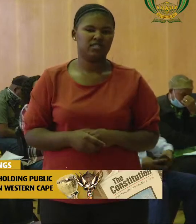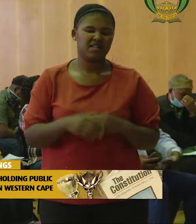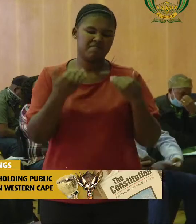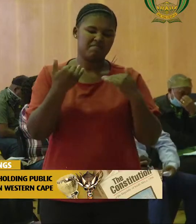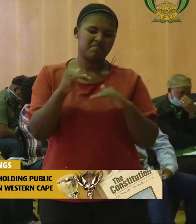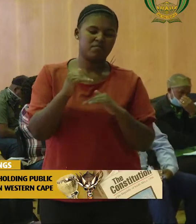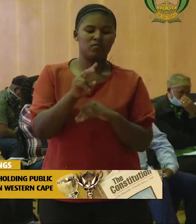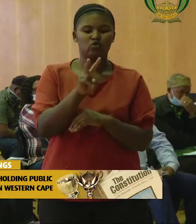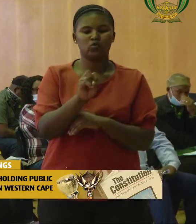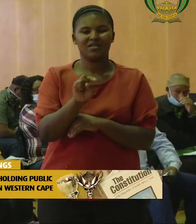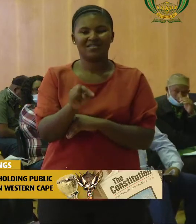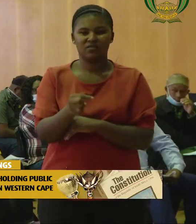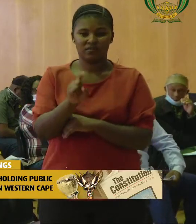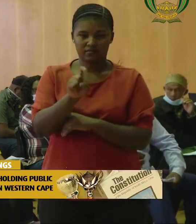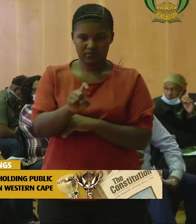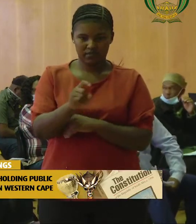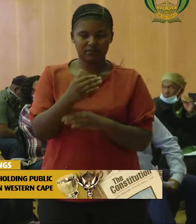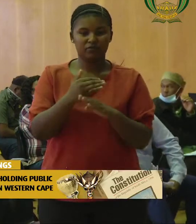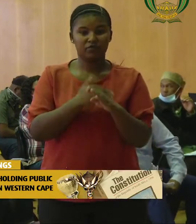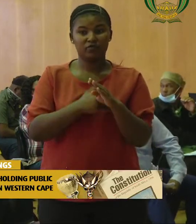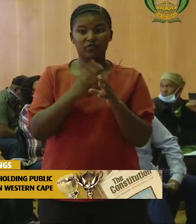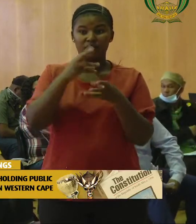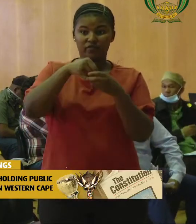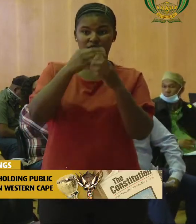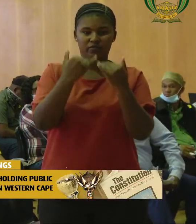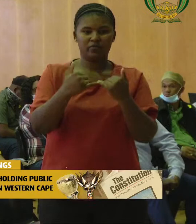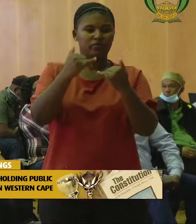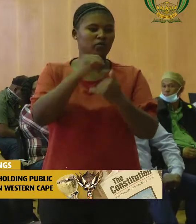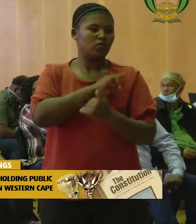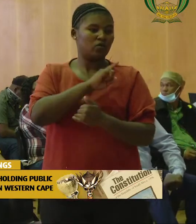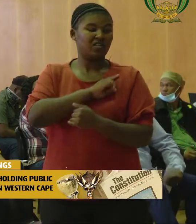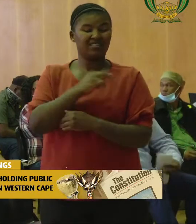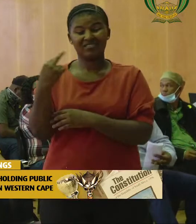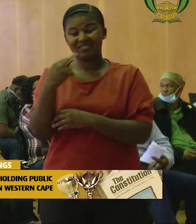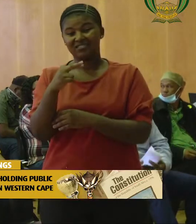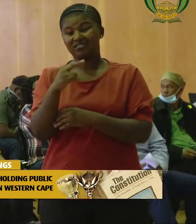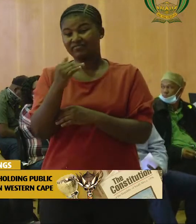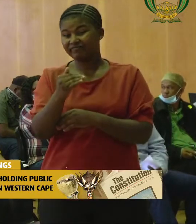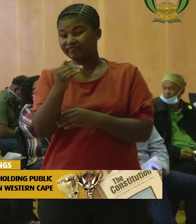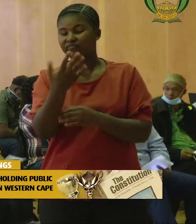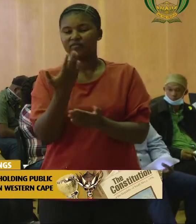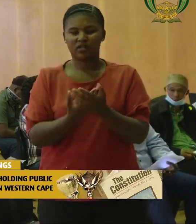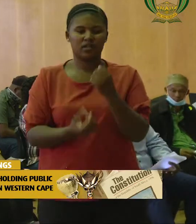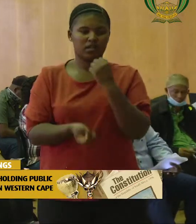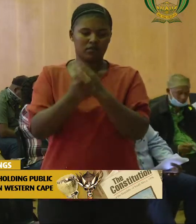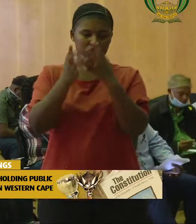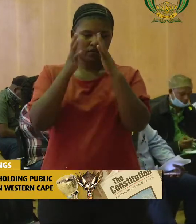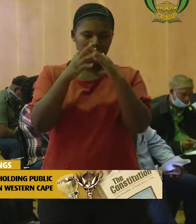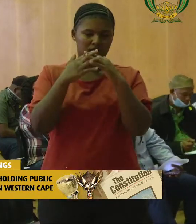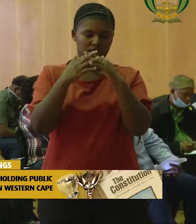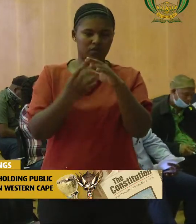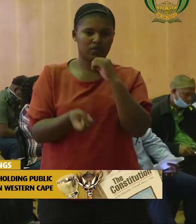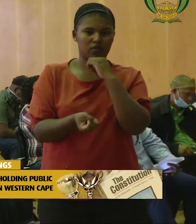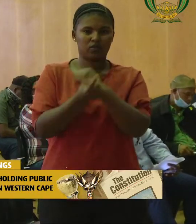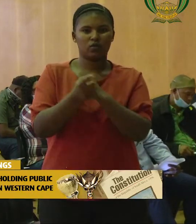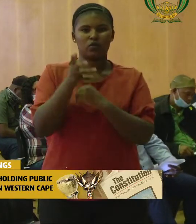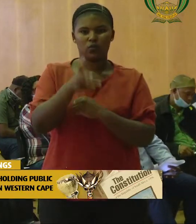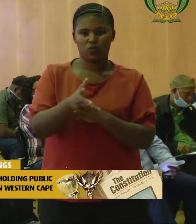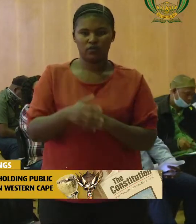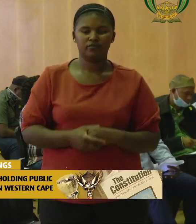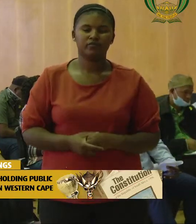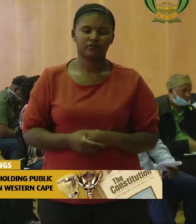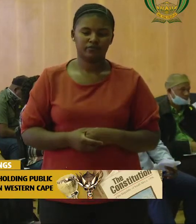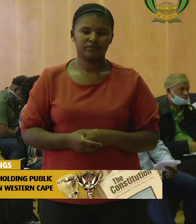of 20,000, because he says that they foresee that we will have an experience like a nightmare or a